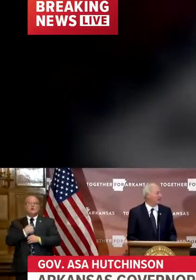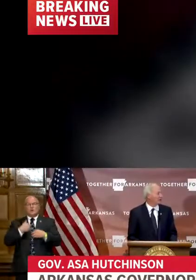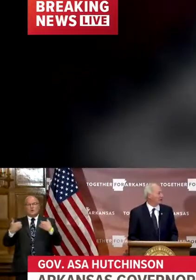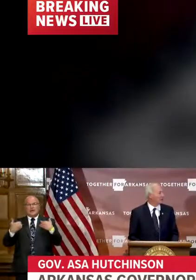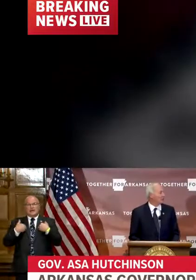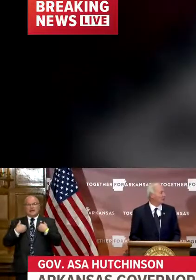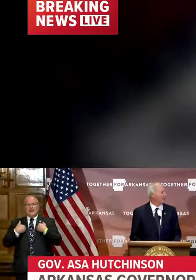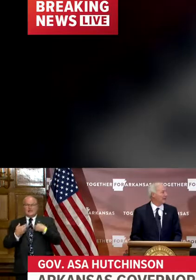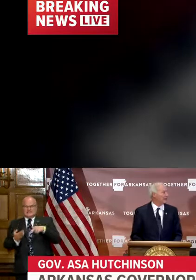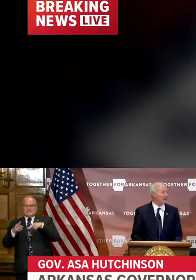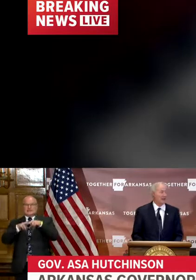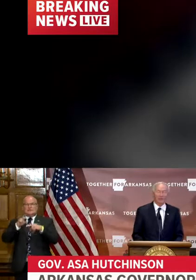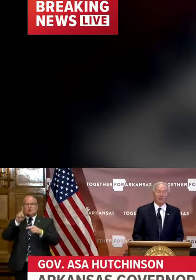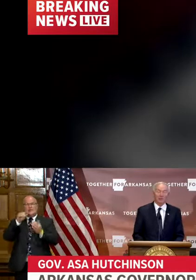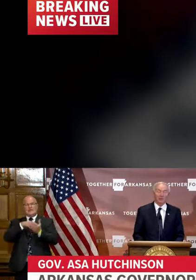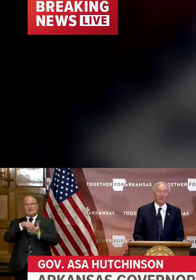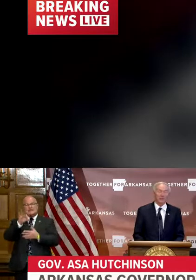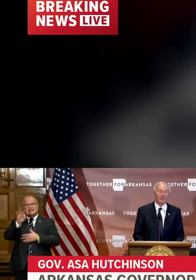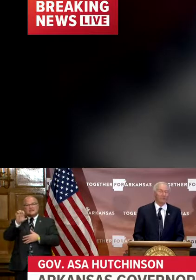an additional